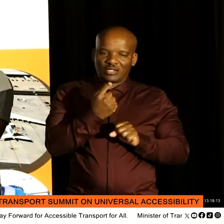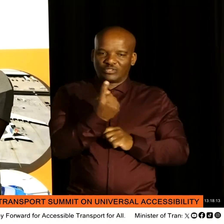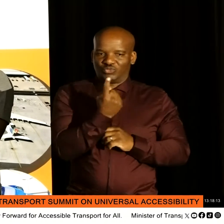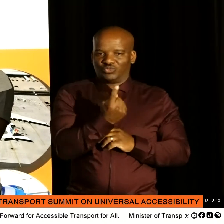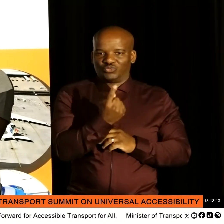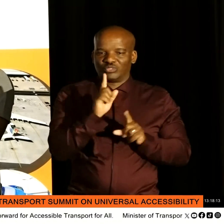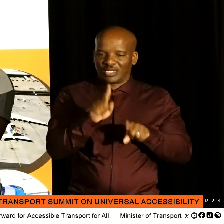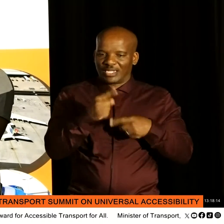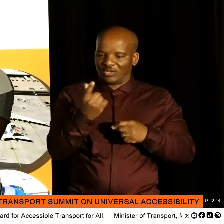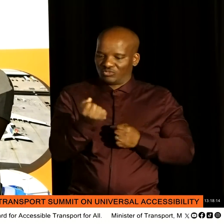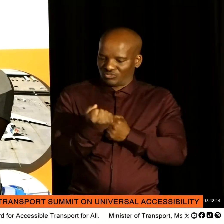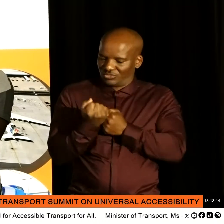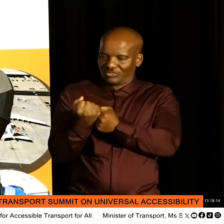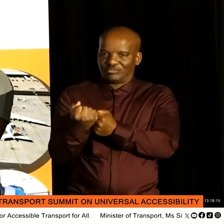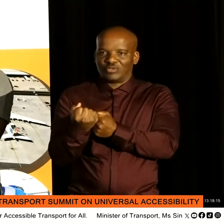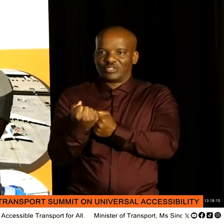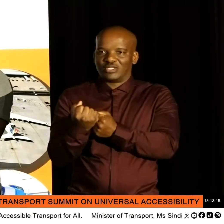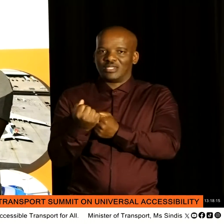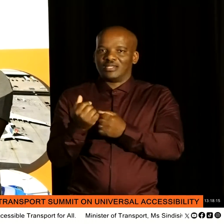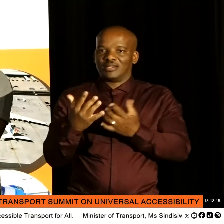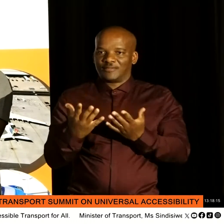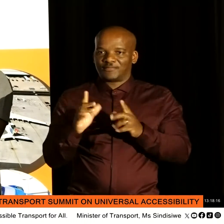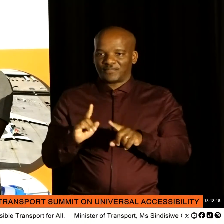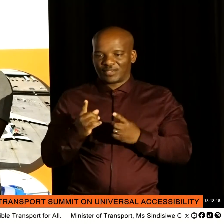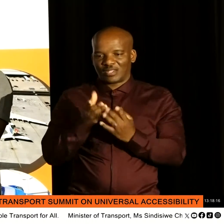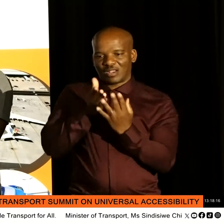do this.